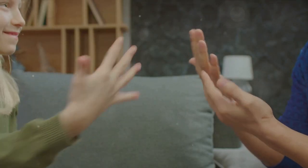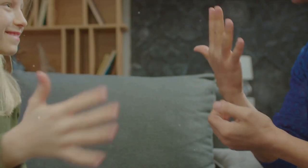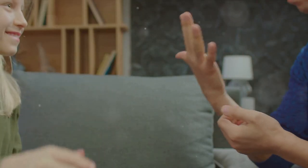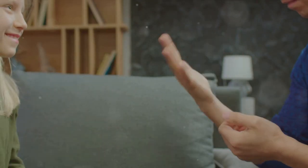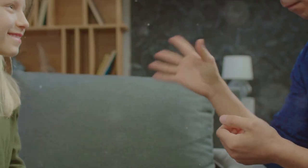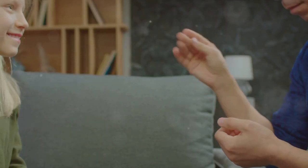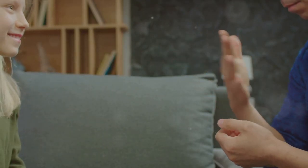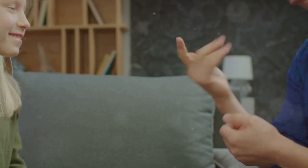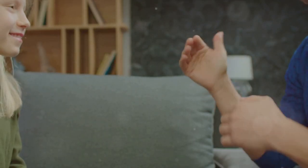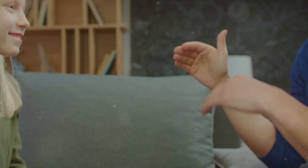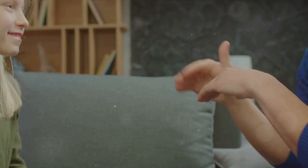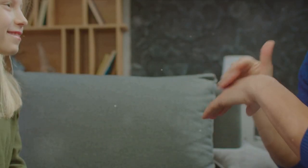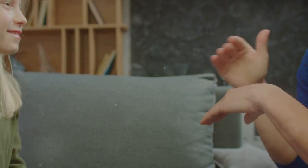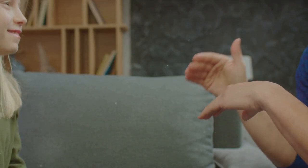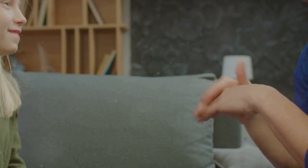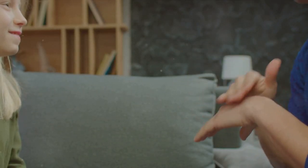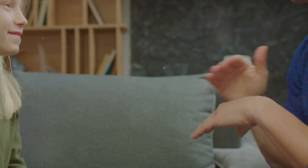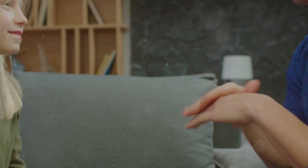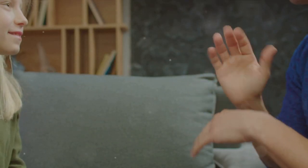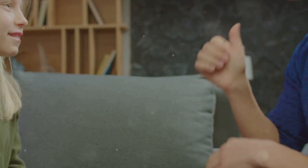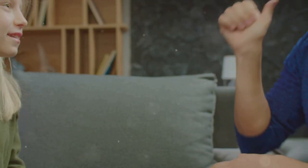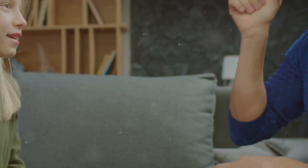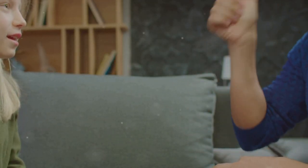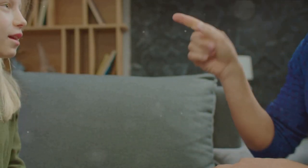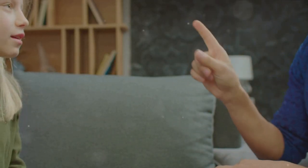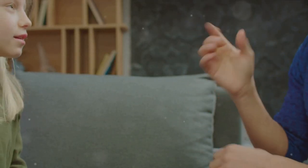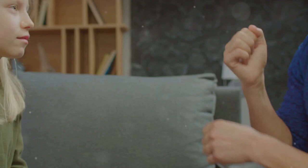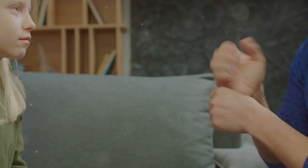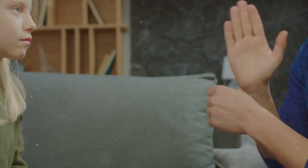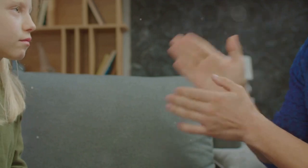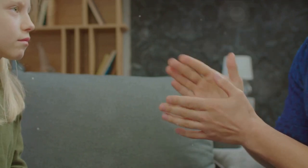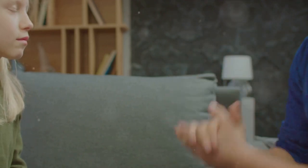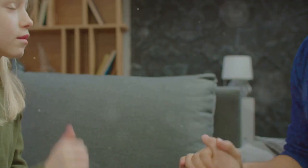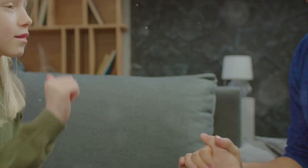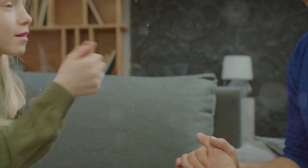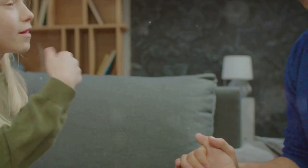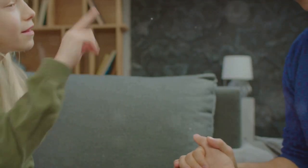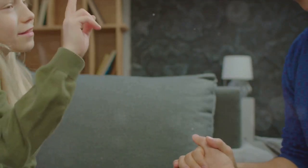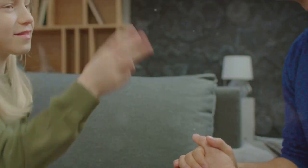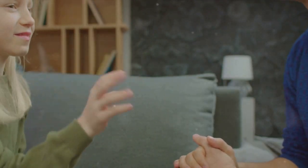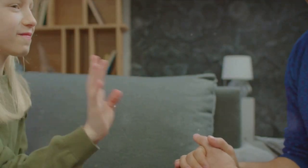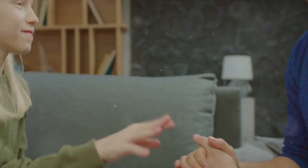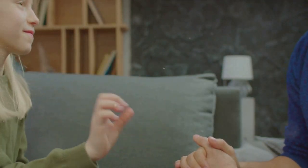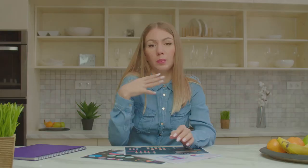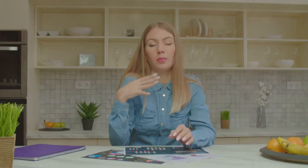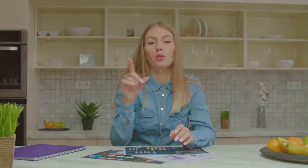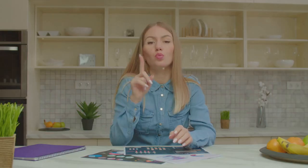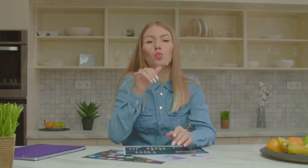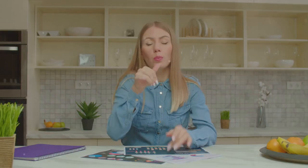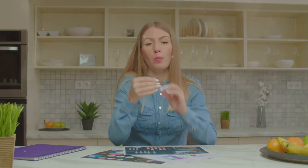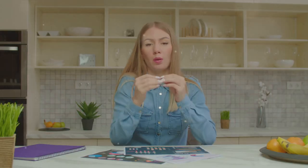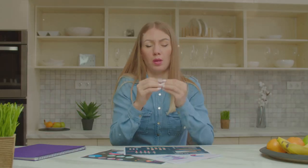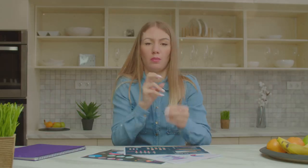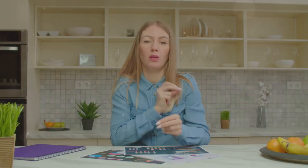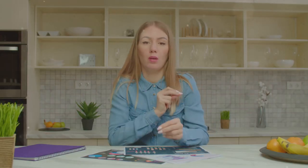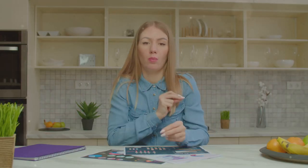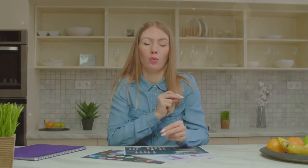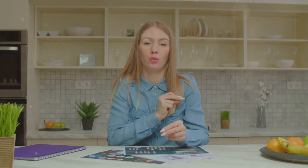to say it. Deaf interpreters need to be flexible in their approach. They have to be ready to synthesize each bit of information to its most